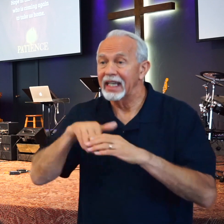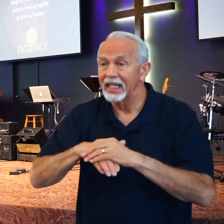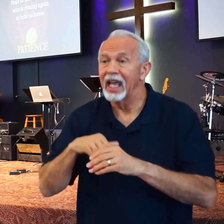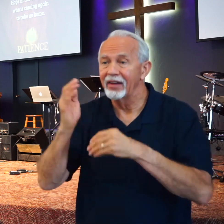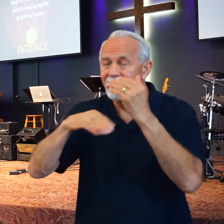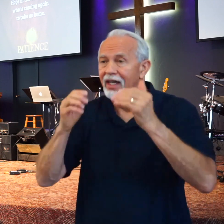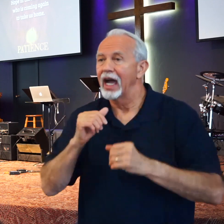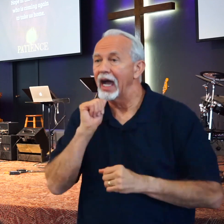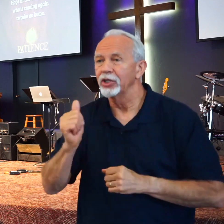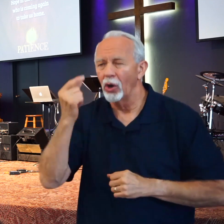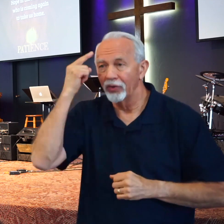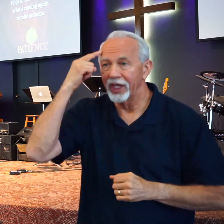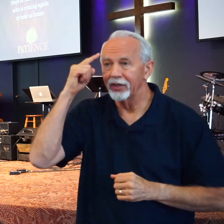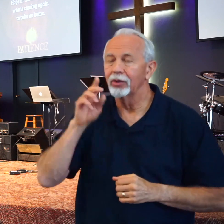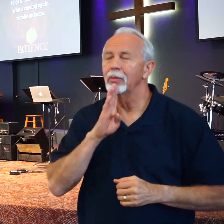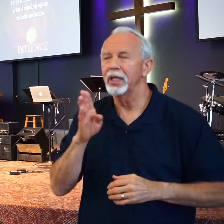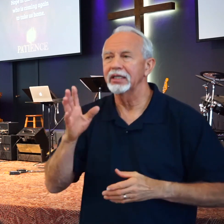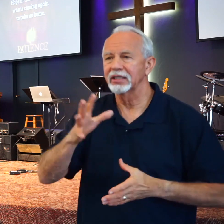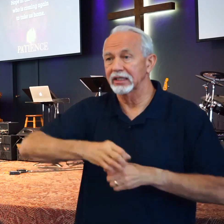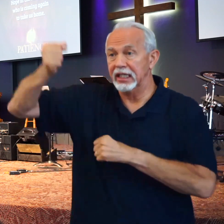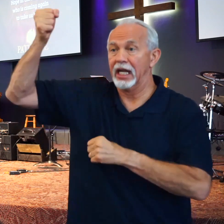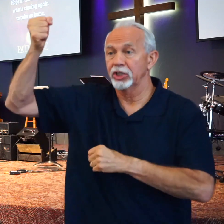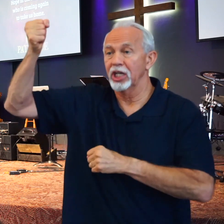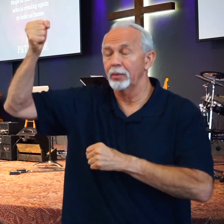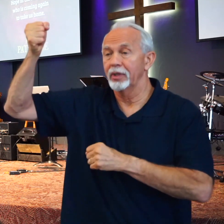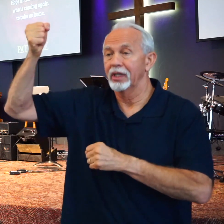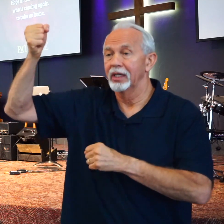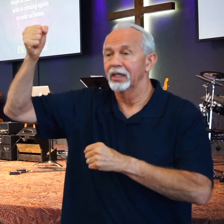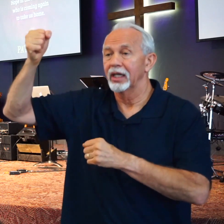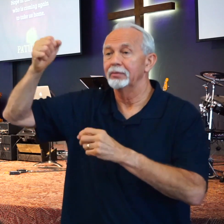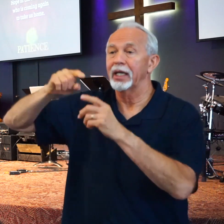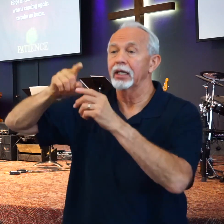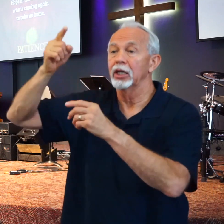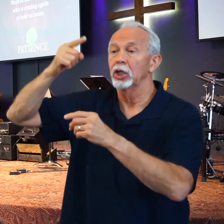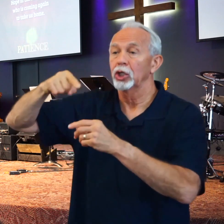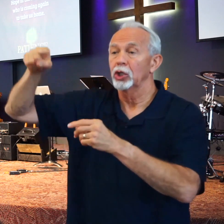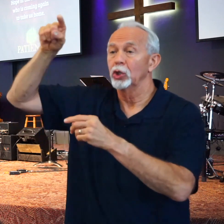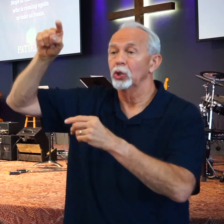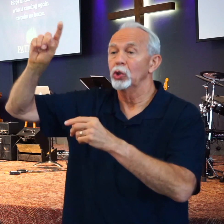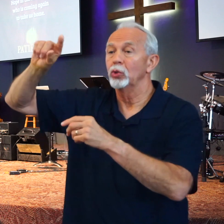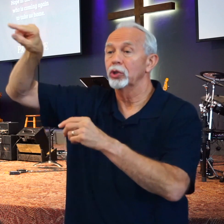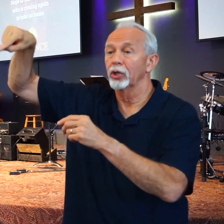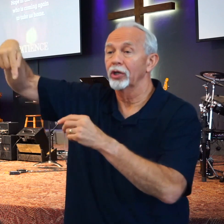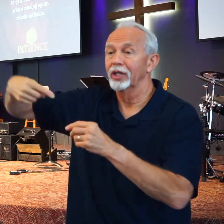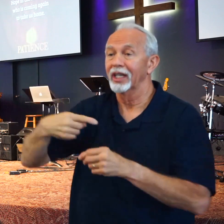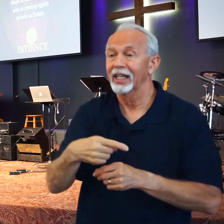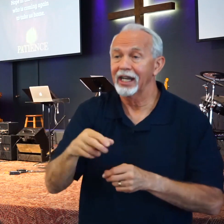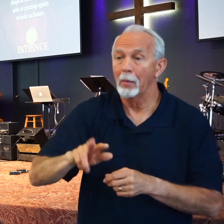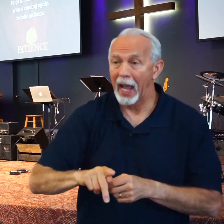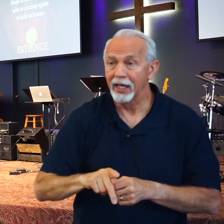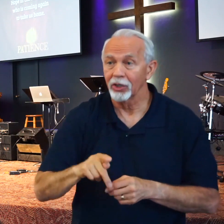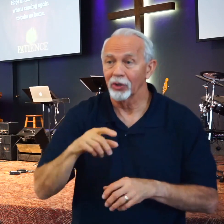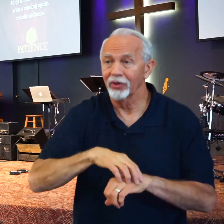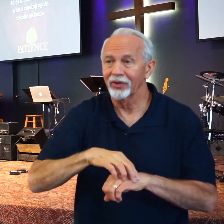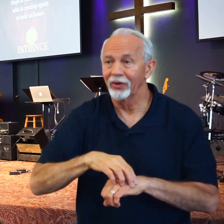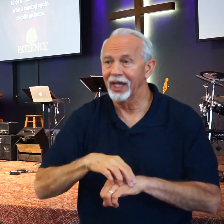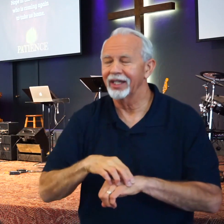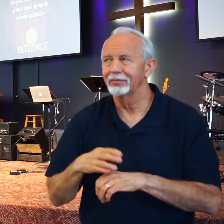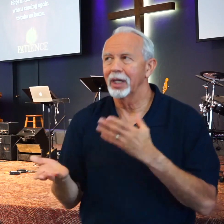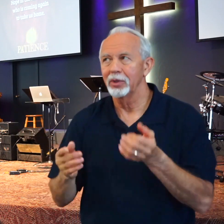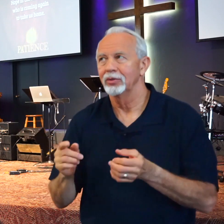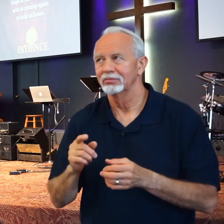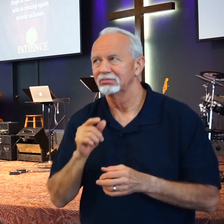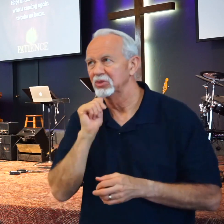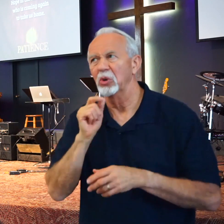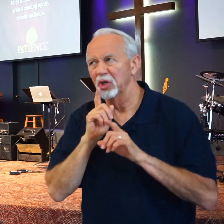I don't think we'll be snatched up in the air in order to do a U-turn and come straight back to earth. You may disagree, and that's okay. No, I